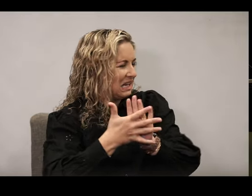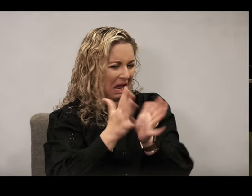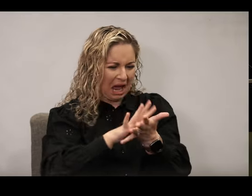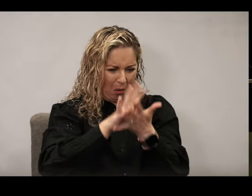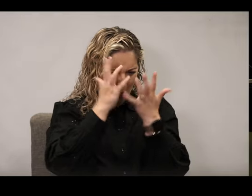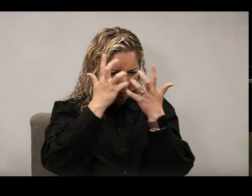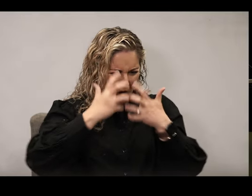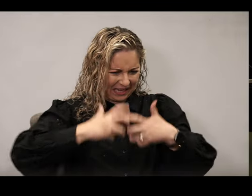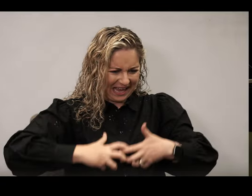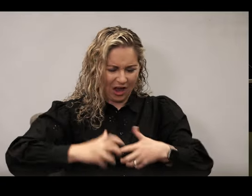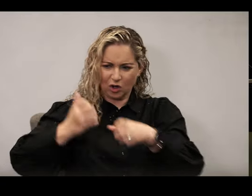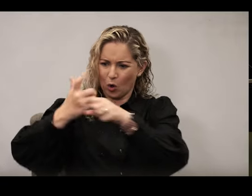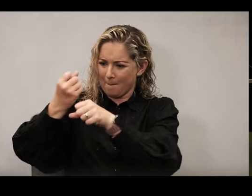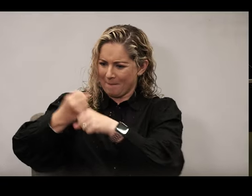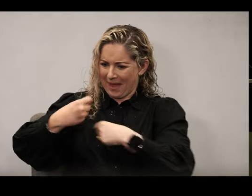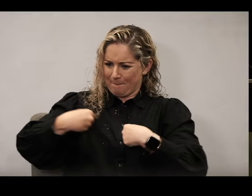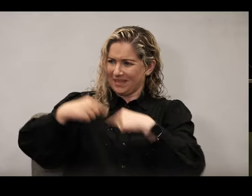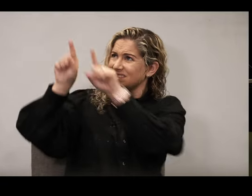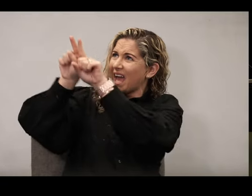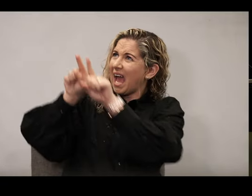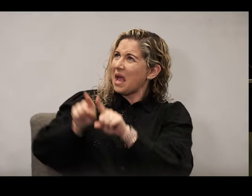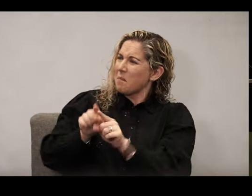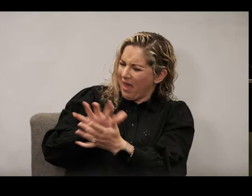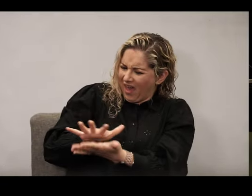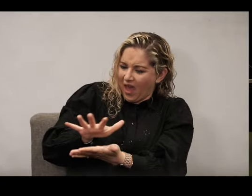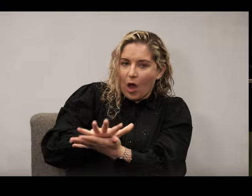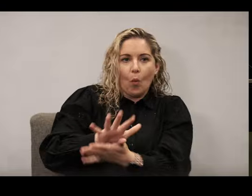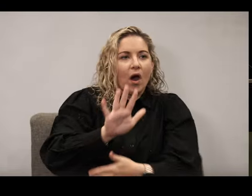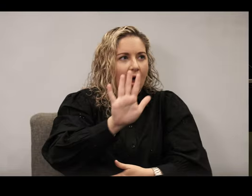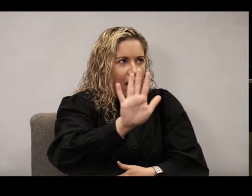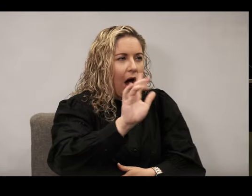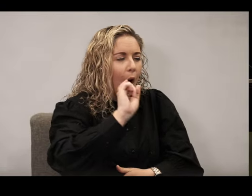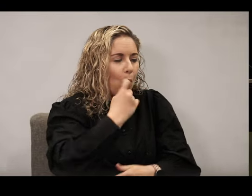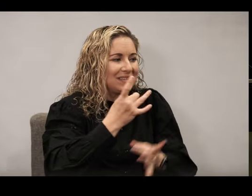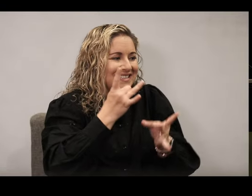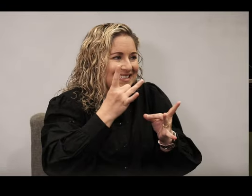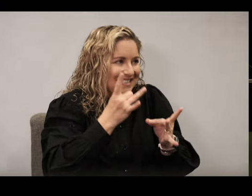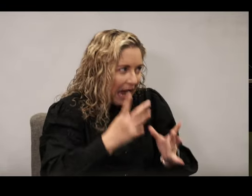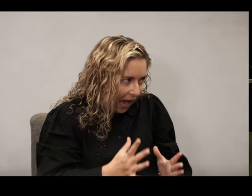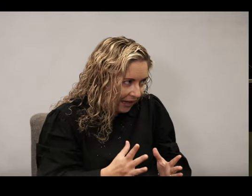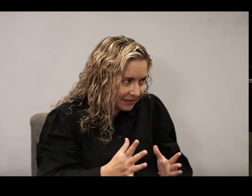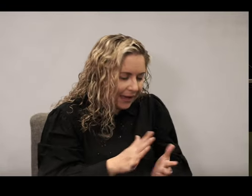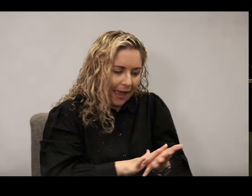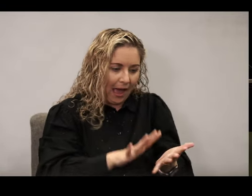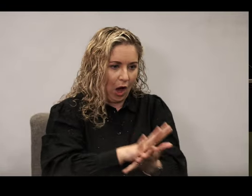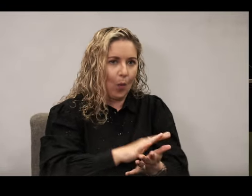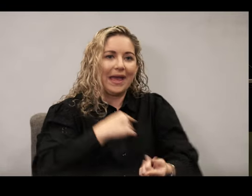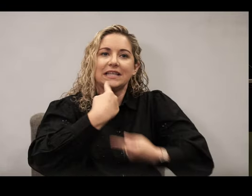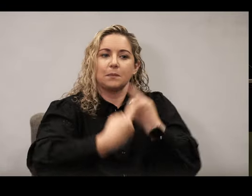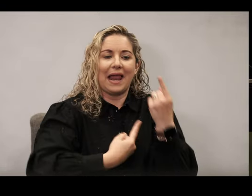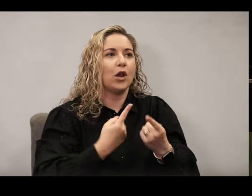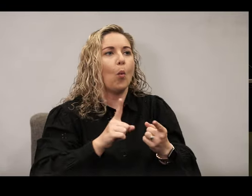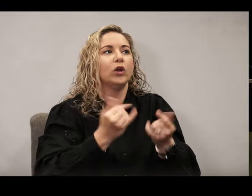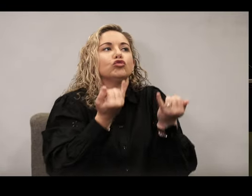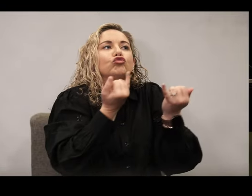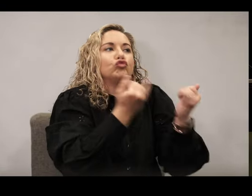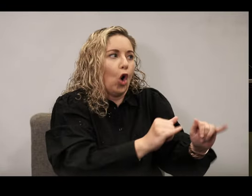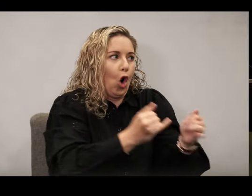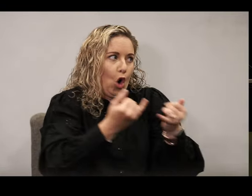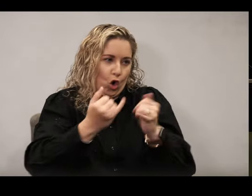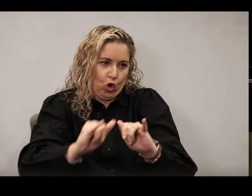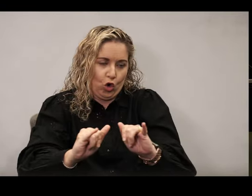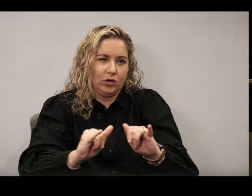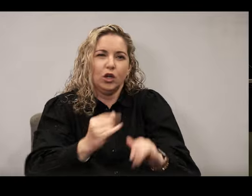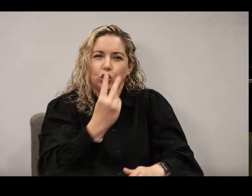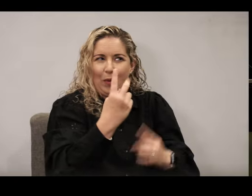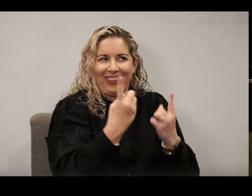out? Let me begin by sharing what I think are two wrong ways to work out what it means to be created in the image of God. The first is